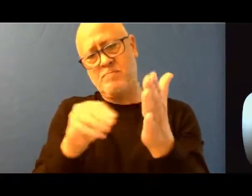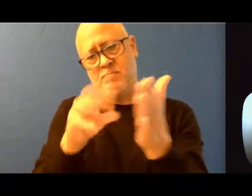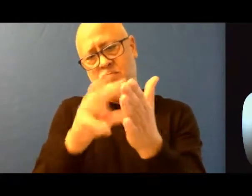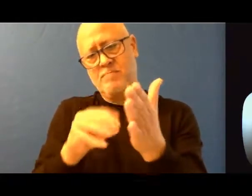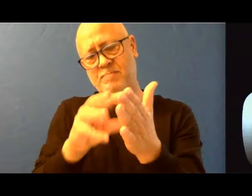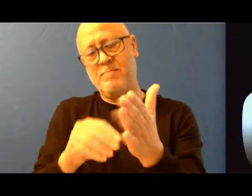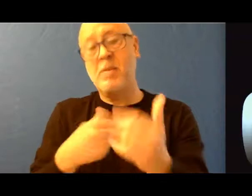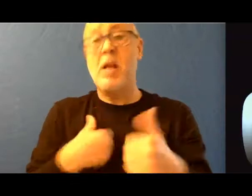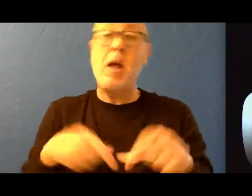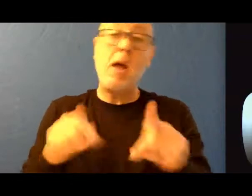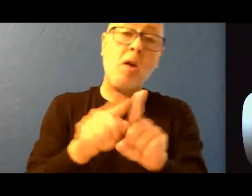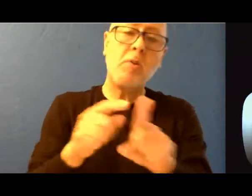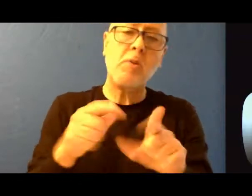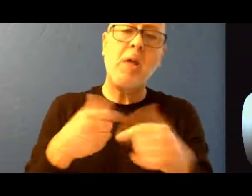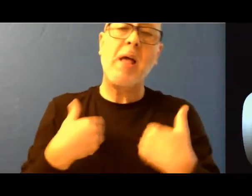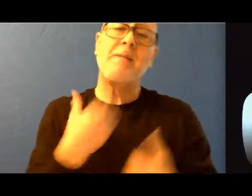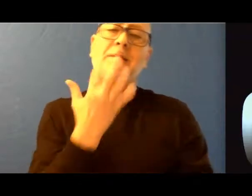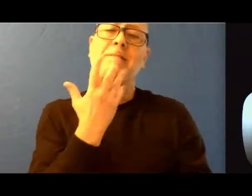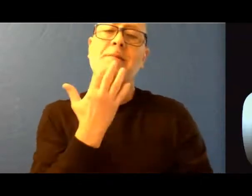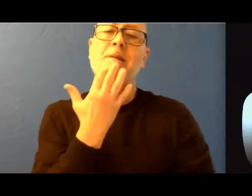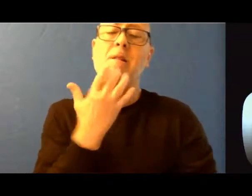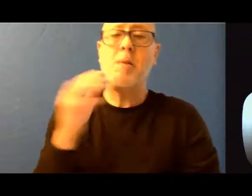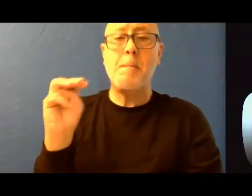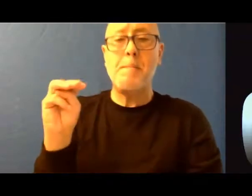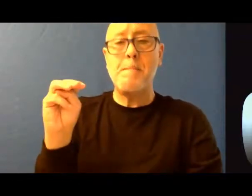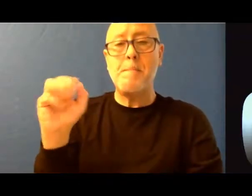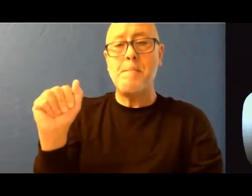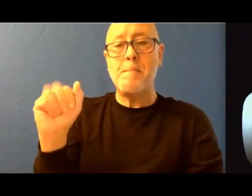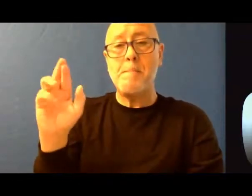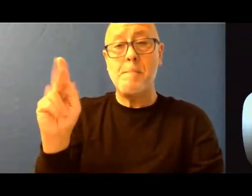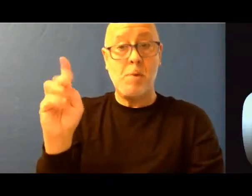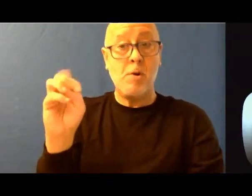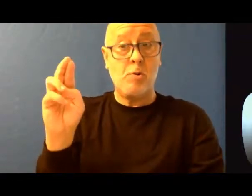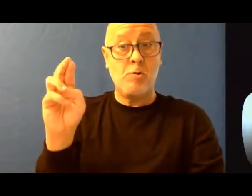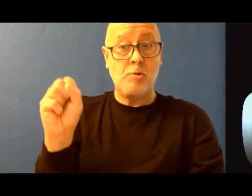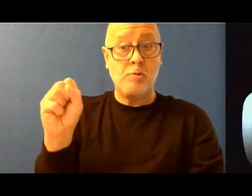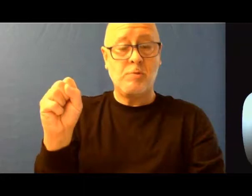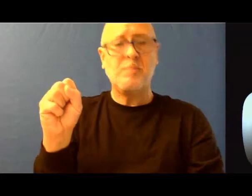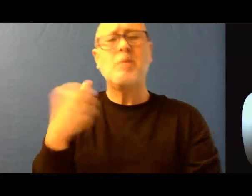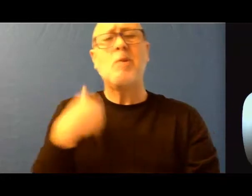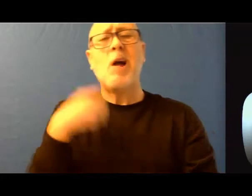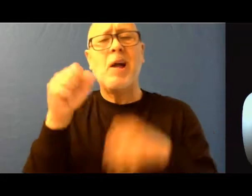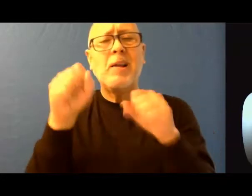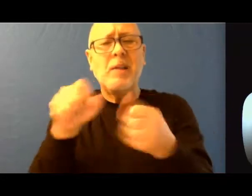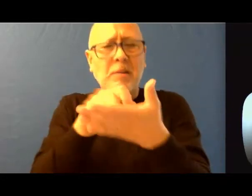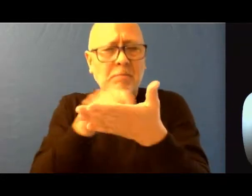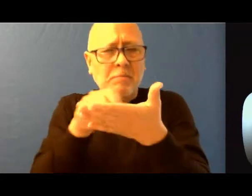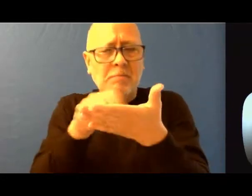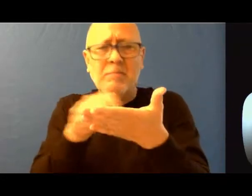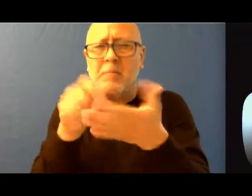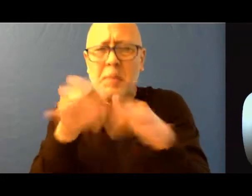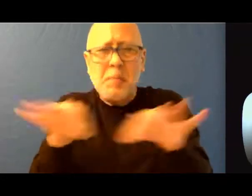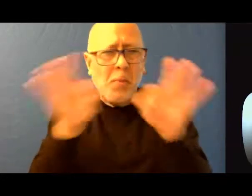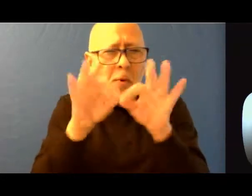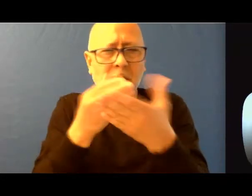I also have colored markers so that I can underline key things, so when you go back you